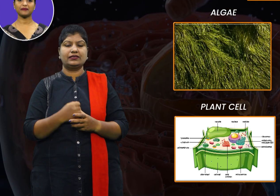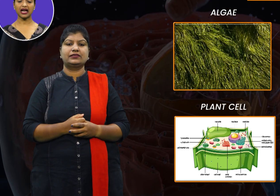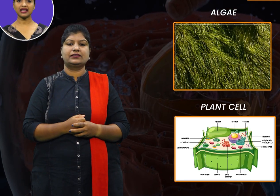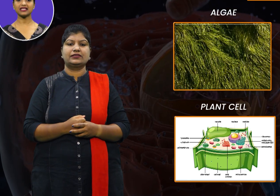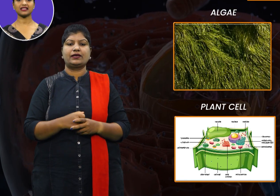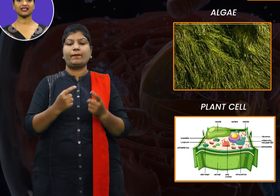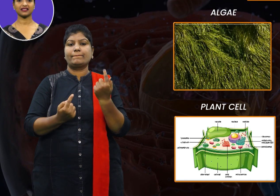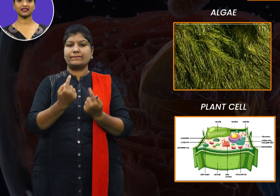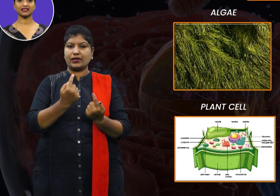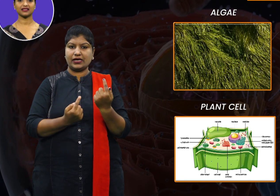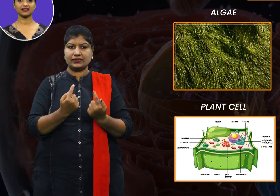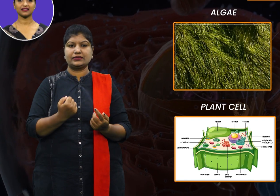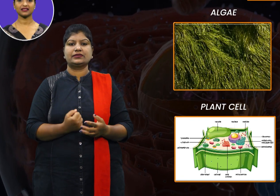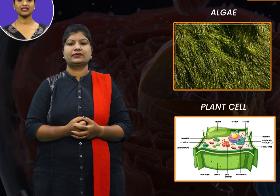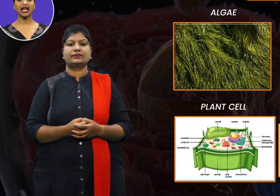plants